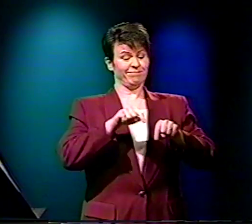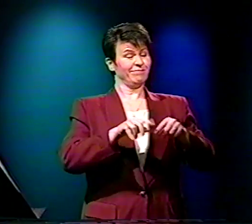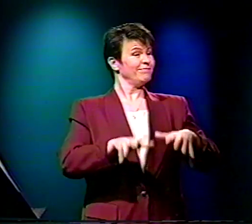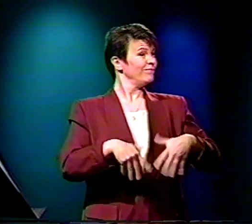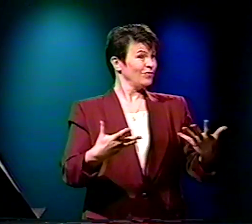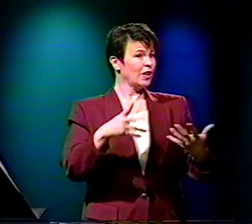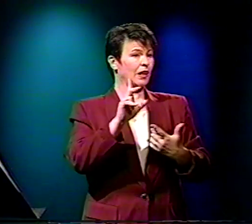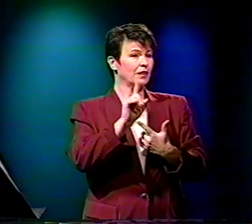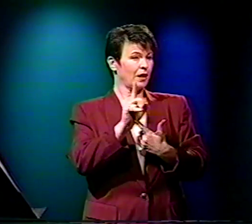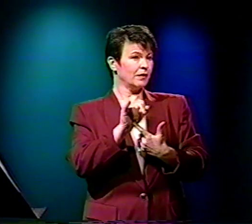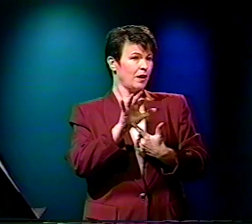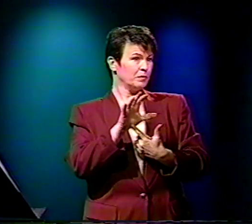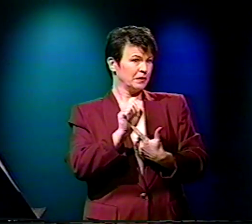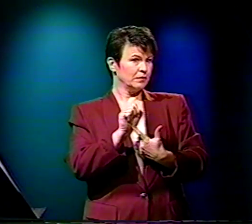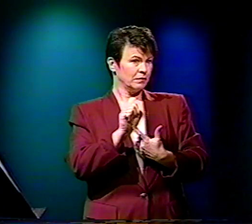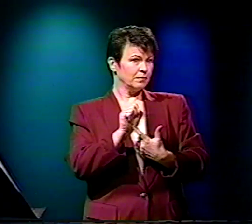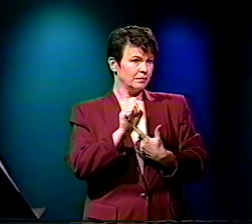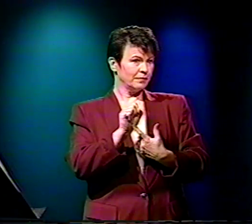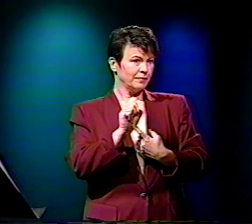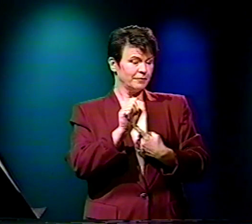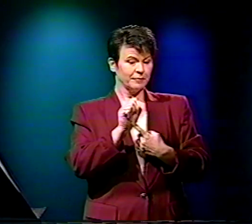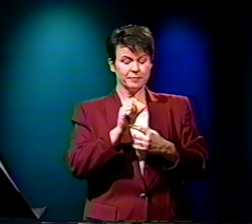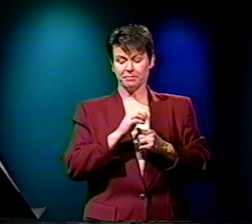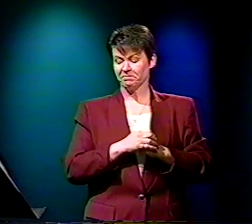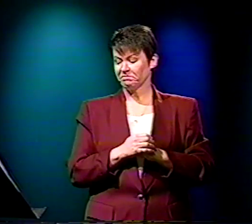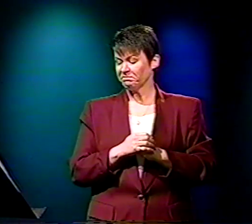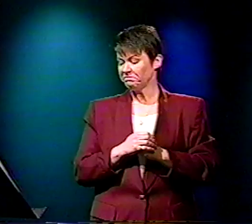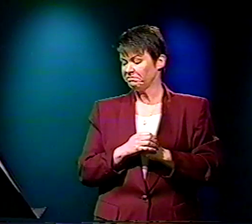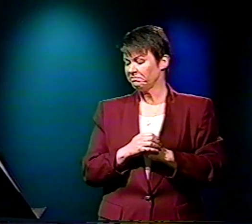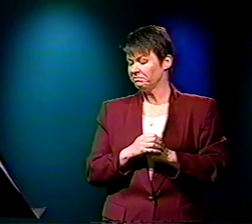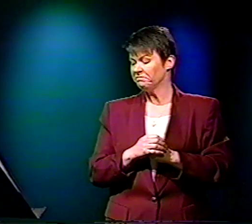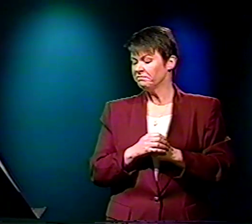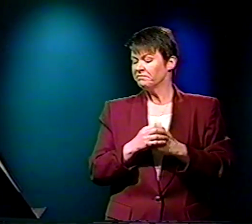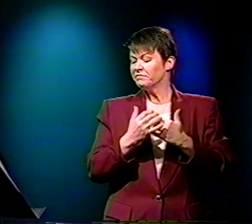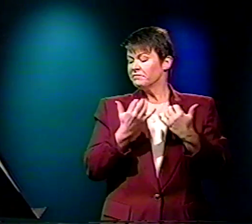to analyze and recognize the dynamics that exist.